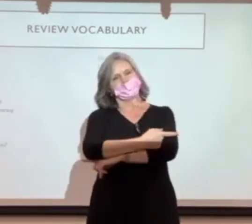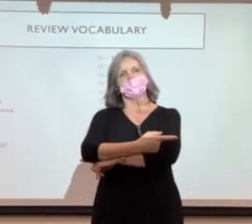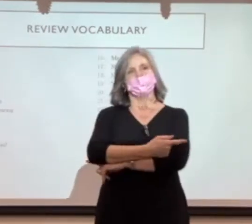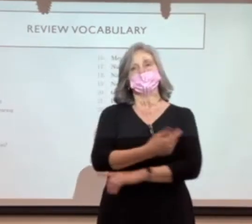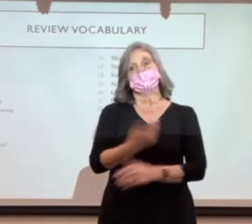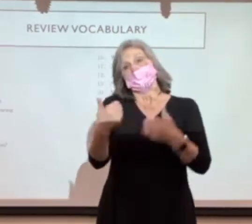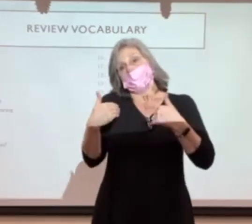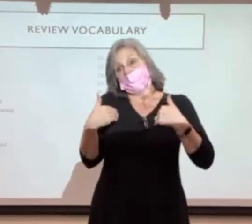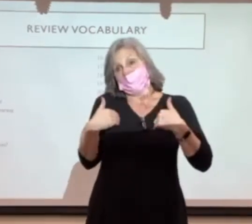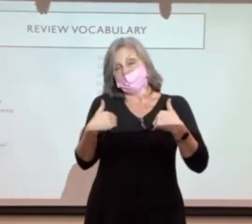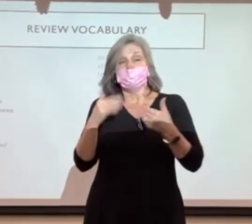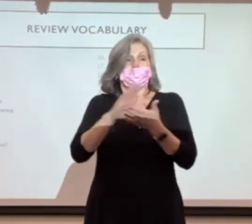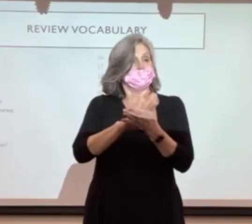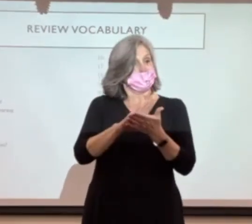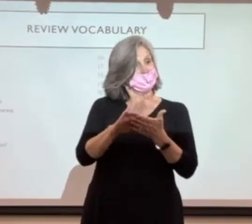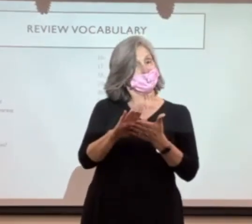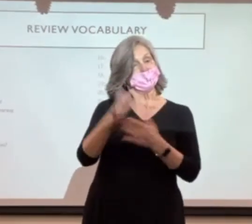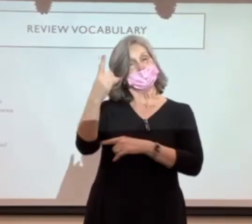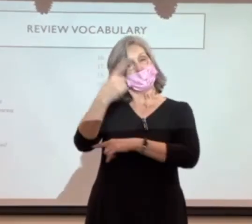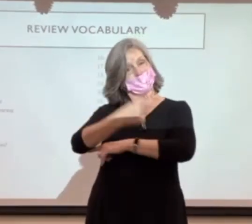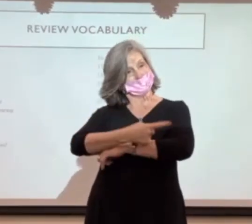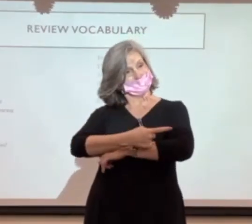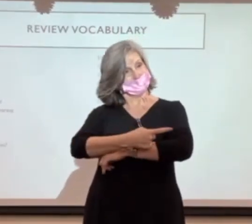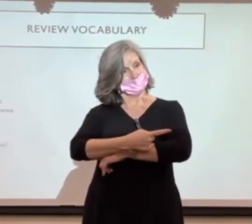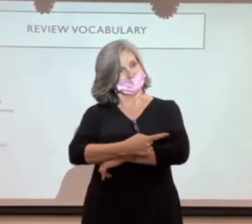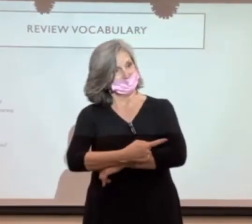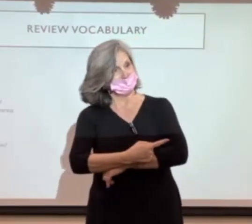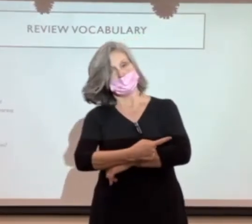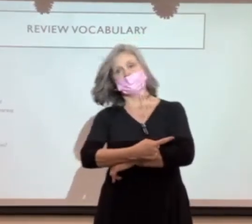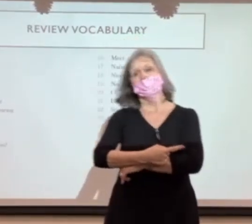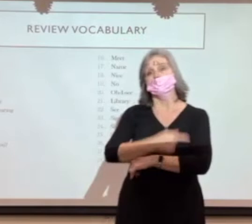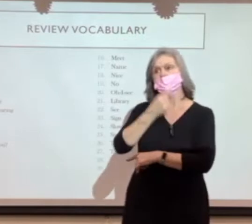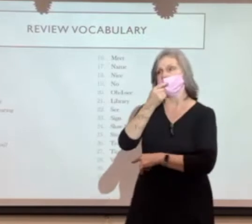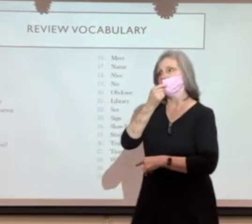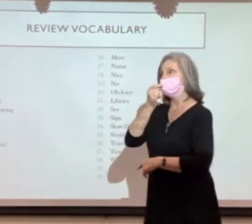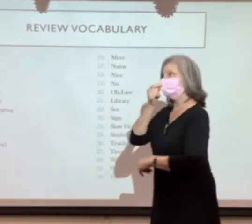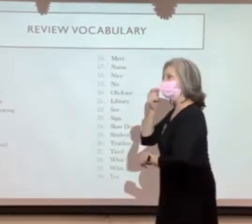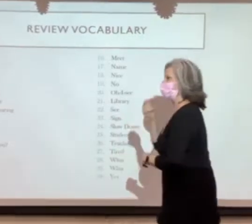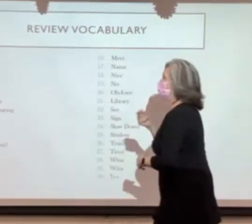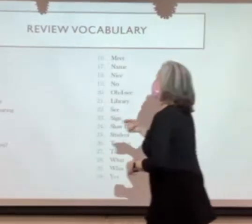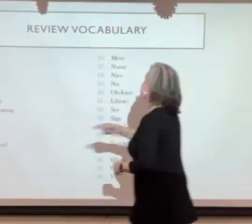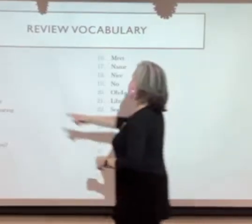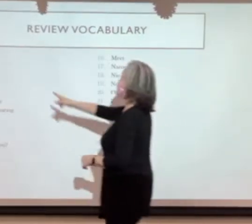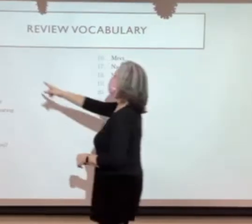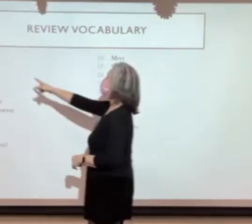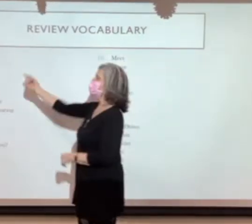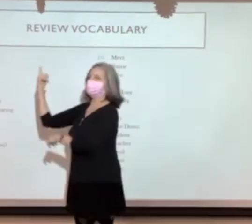you to know is signing, have a nice day. It's a nice thing to say when you're signing with somebody. So the sign